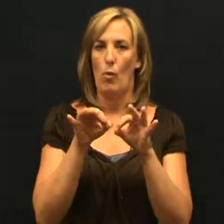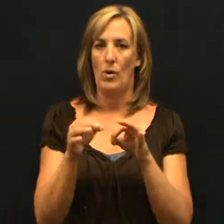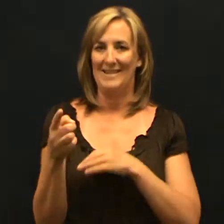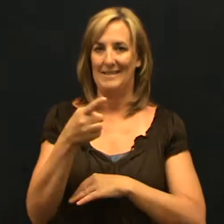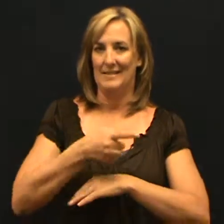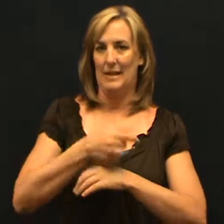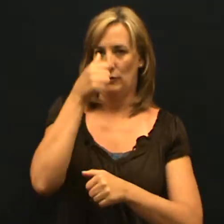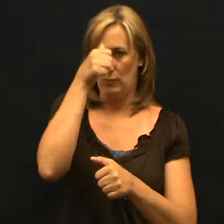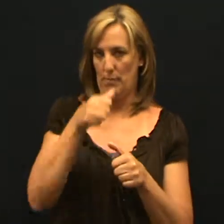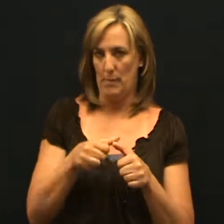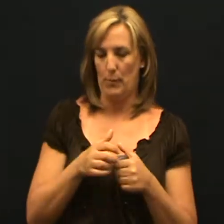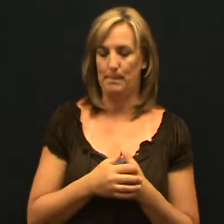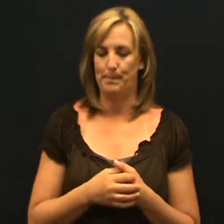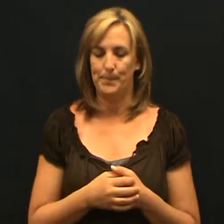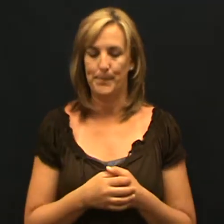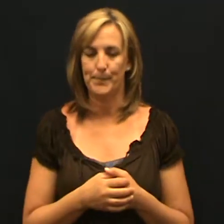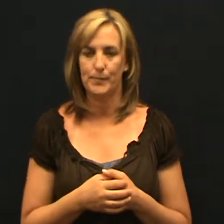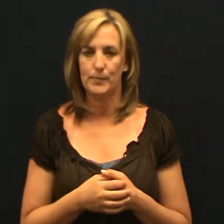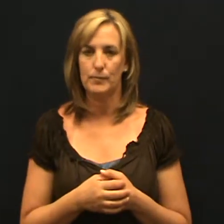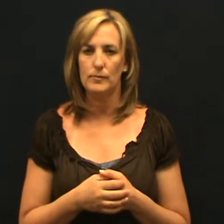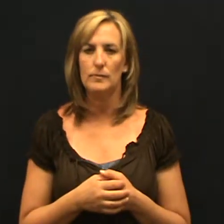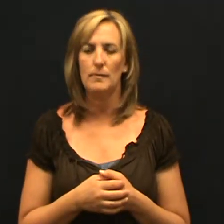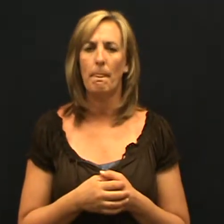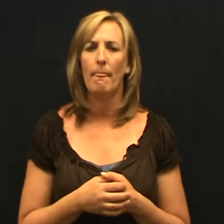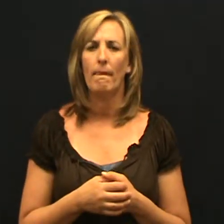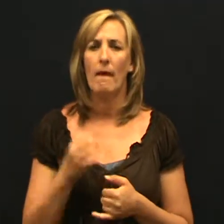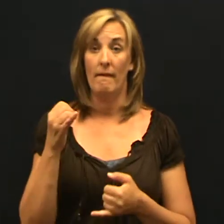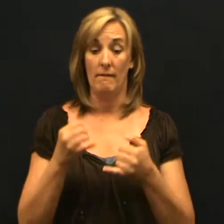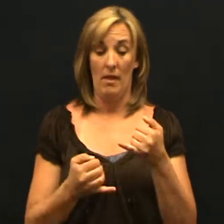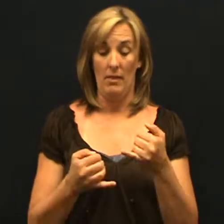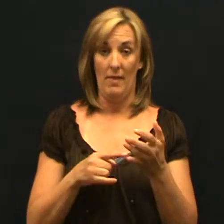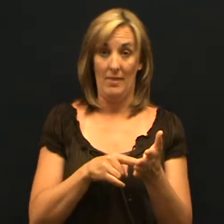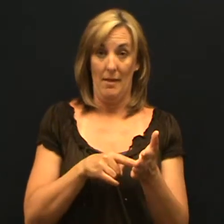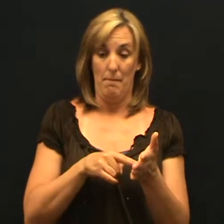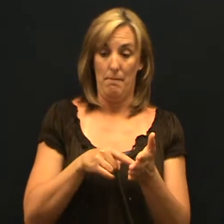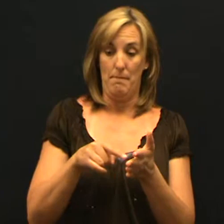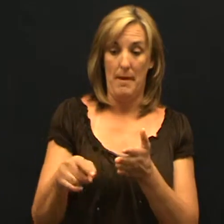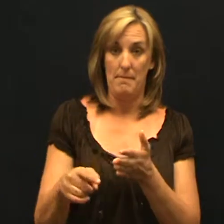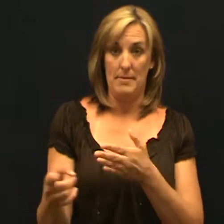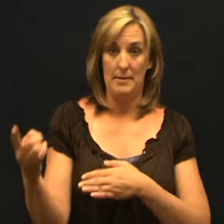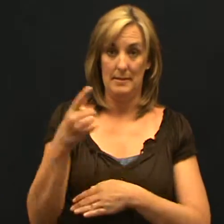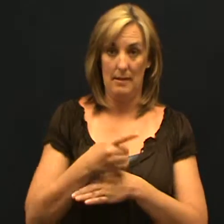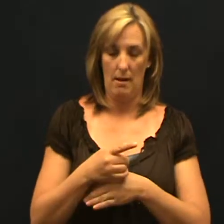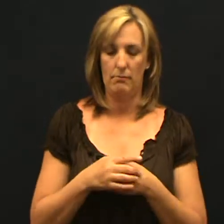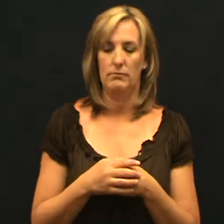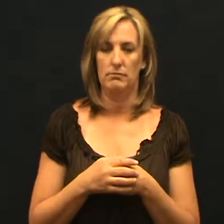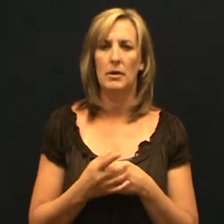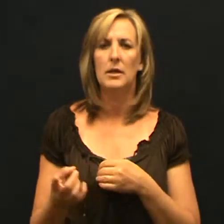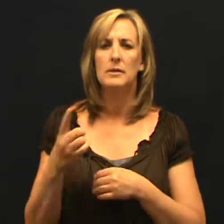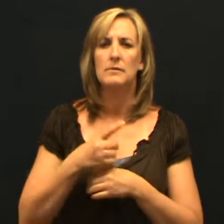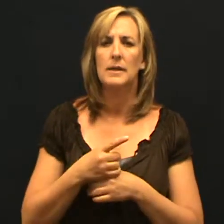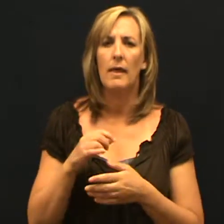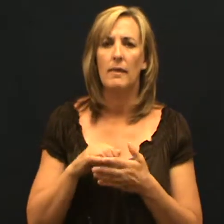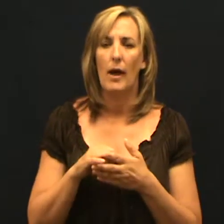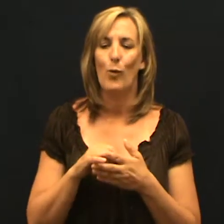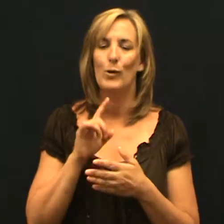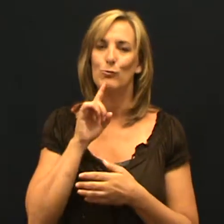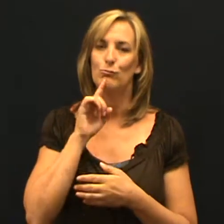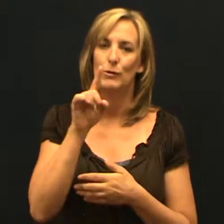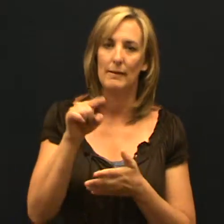And then finally, there's the payment date, or date of payment, and that's the date when we actually pay those dividends.